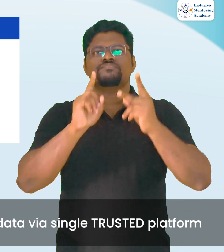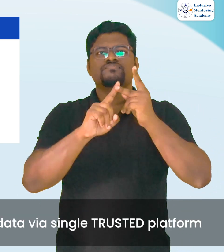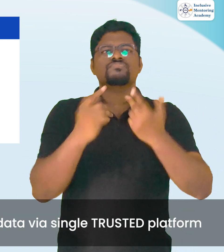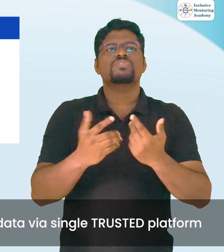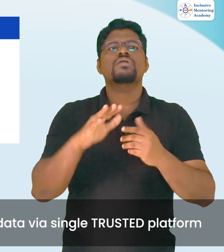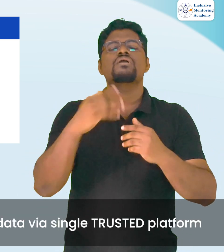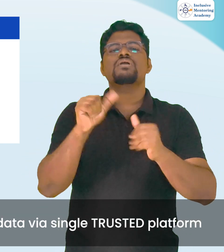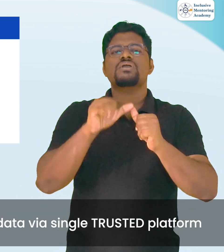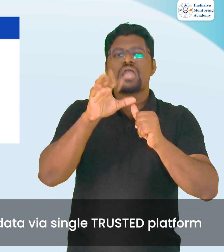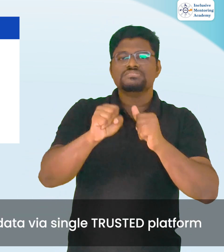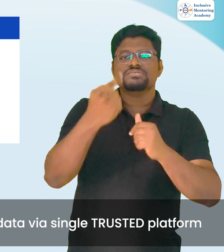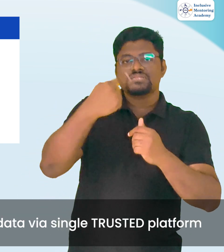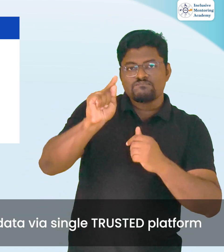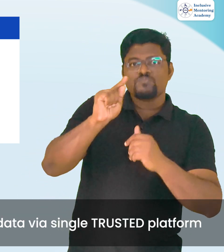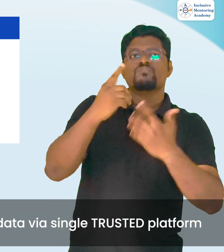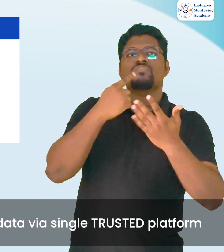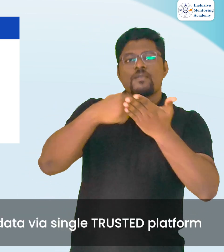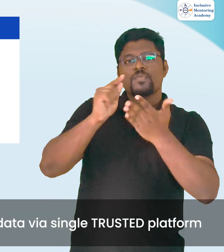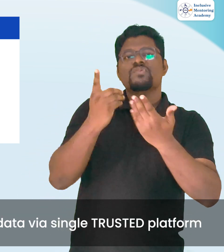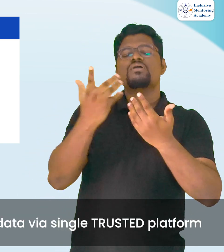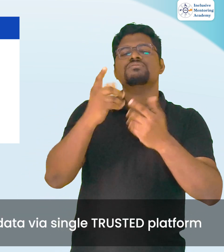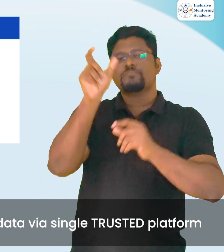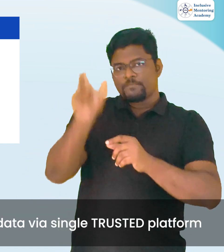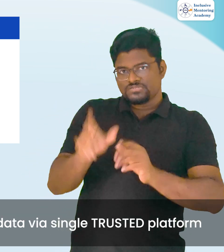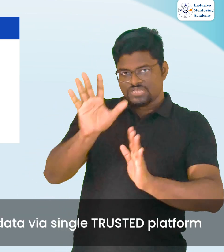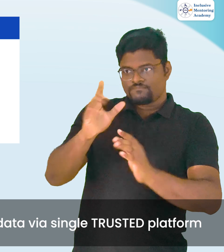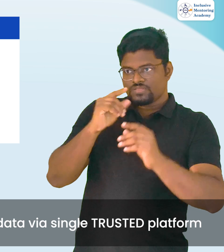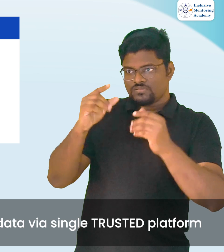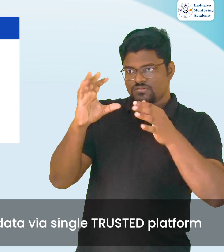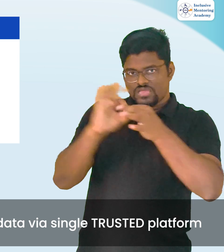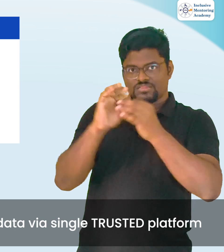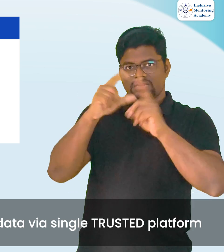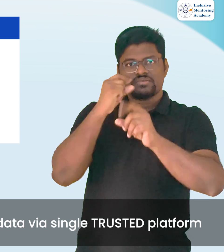Number 2. Get access to verified citizen data via single trusted platform.